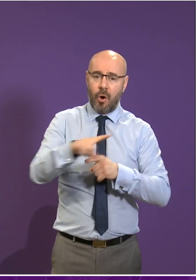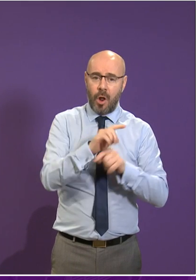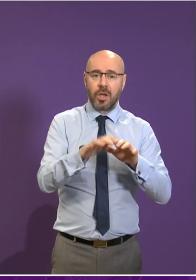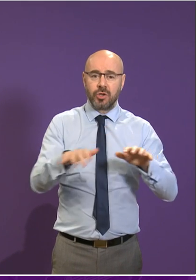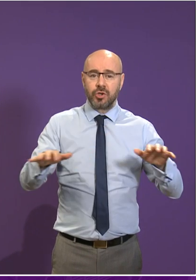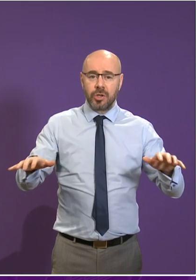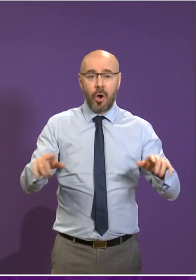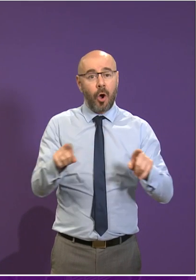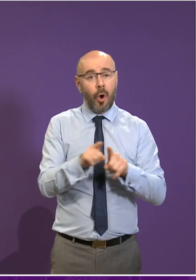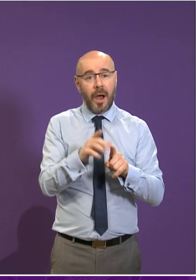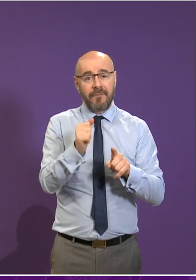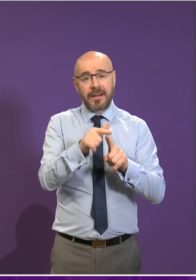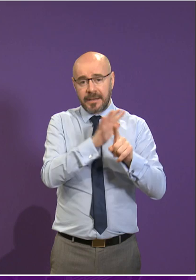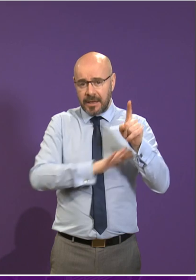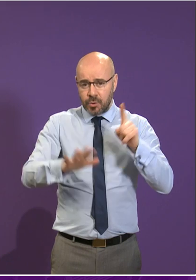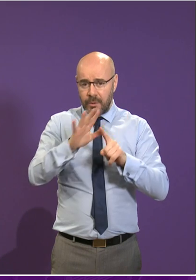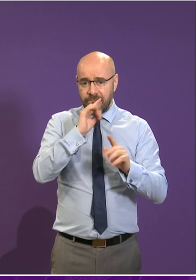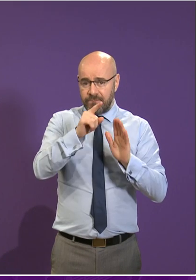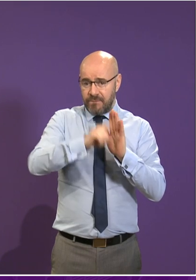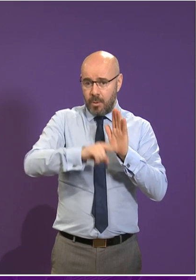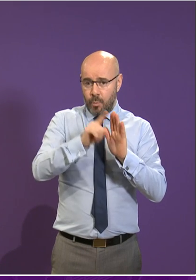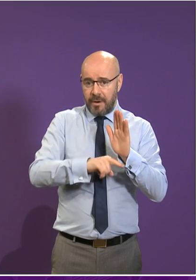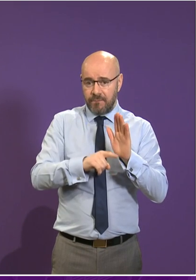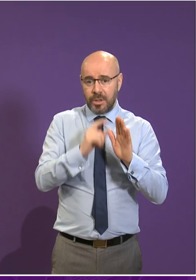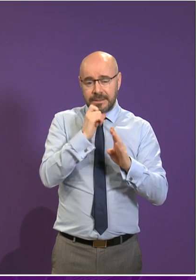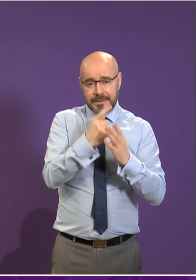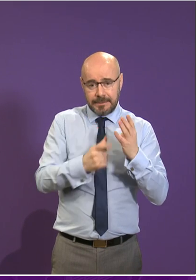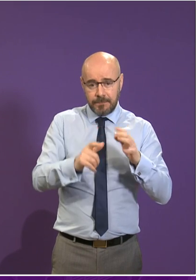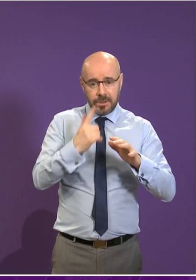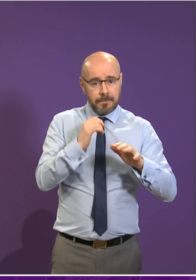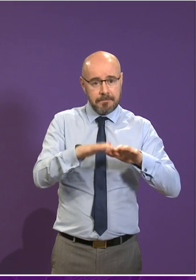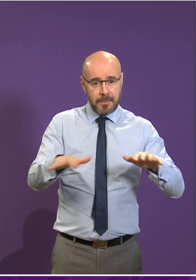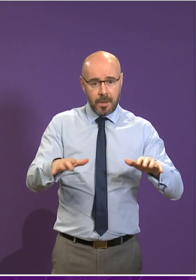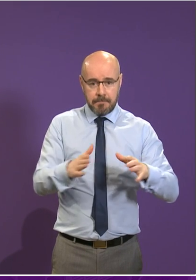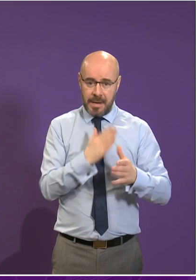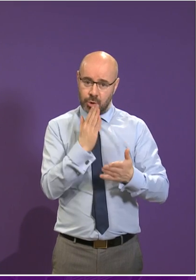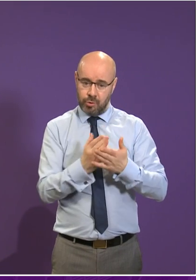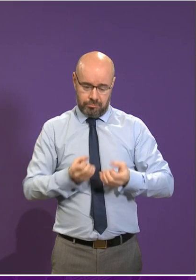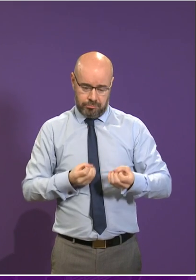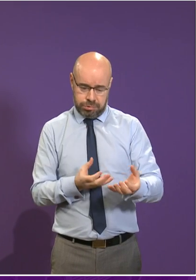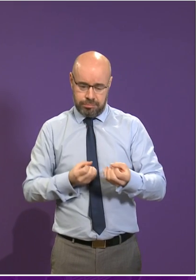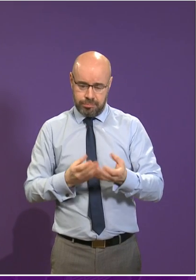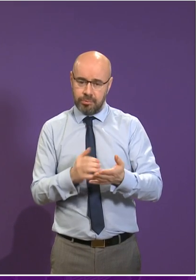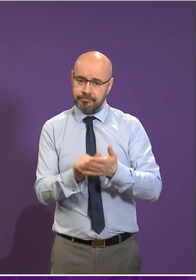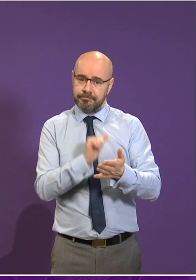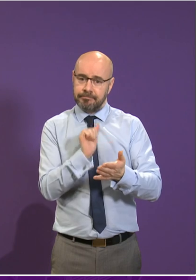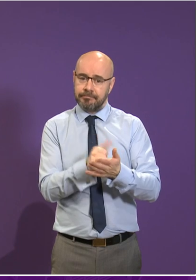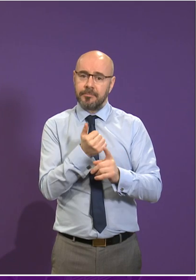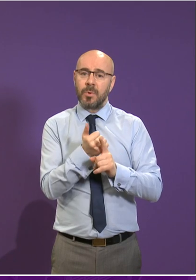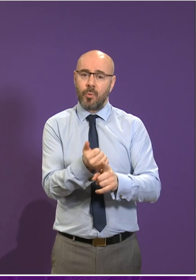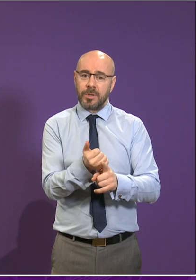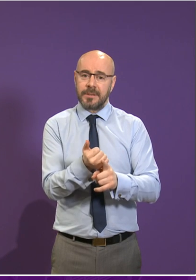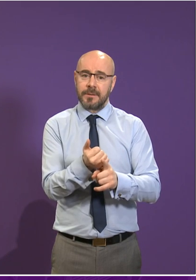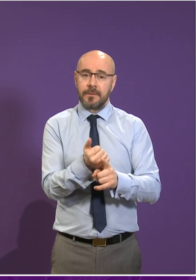will be developing a national framework for disabled children and young people to ensure that they get the best provision and support possible. Our